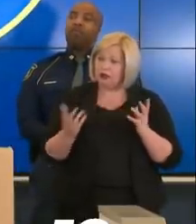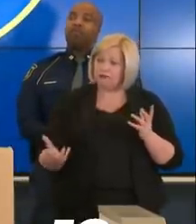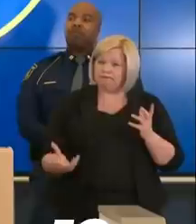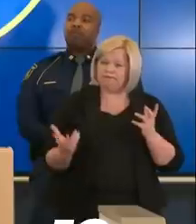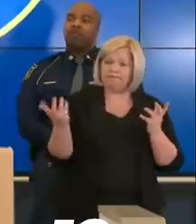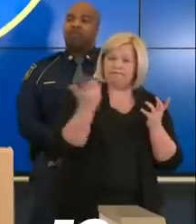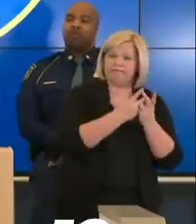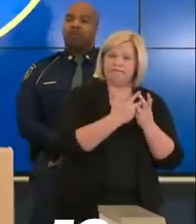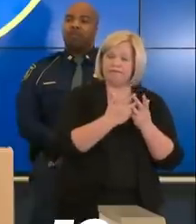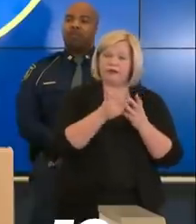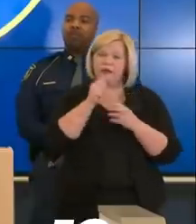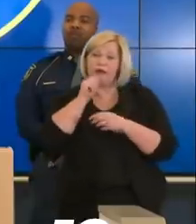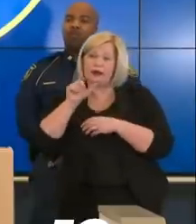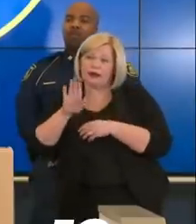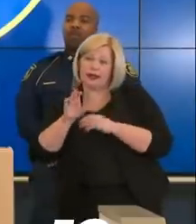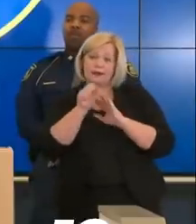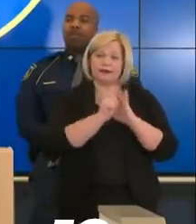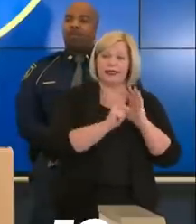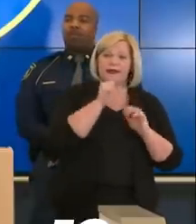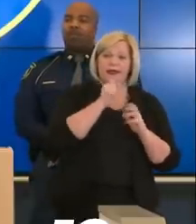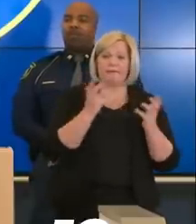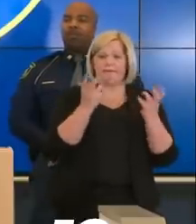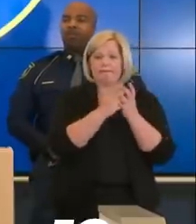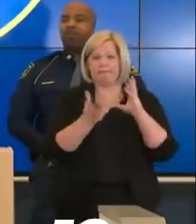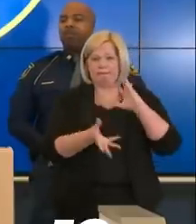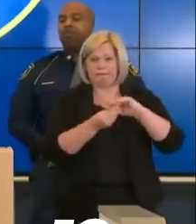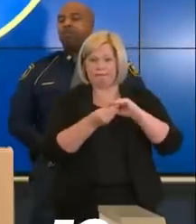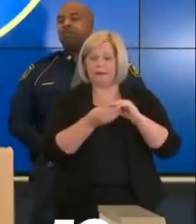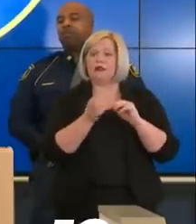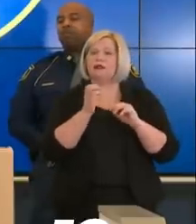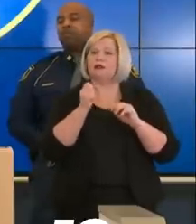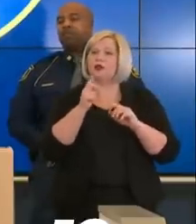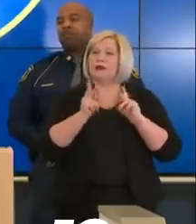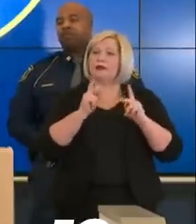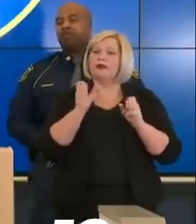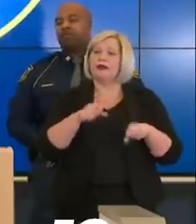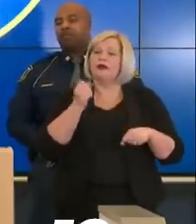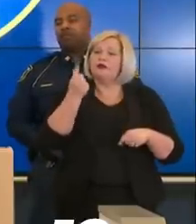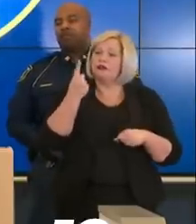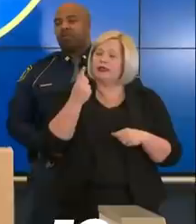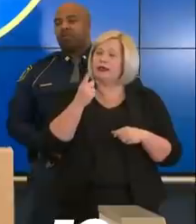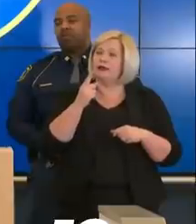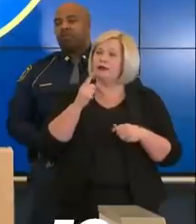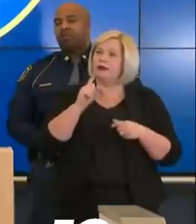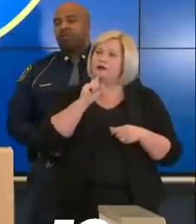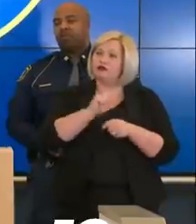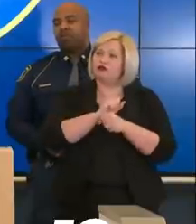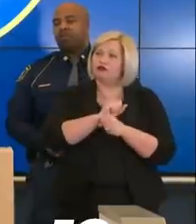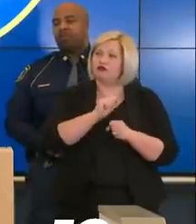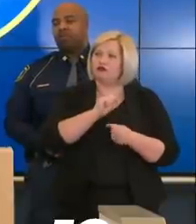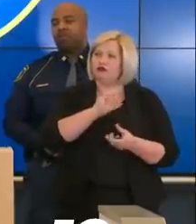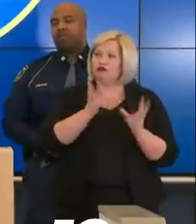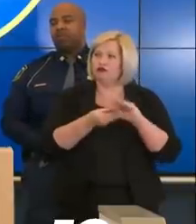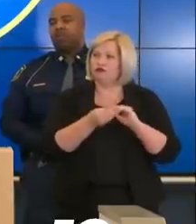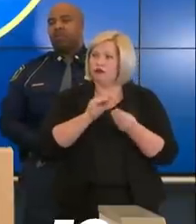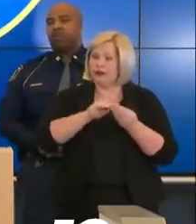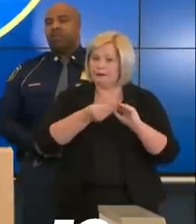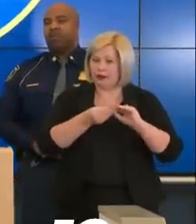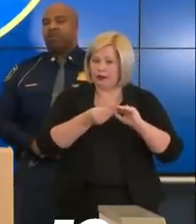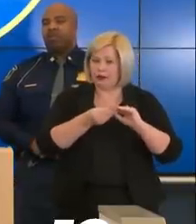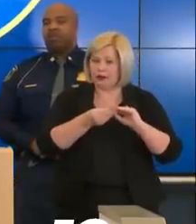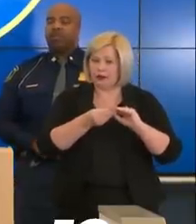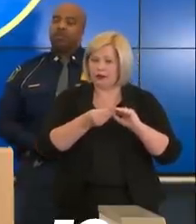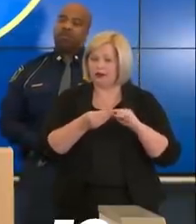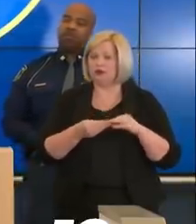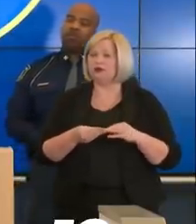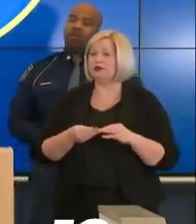the private labs and the state labs so people have a more complete picture? So we have to rely